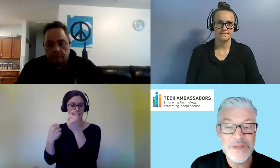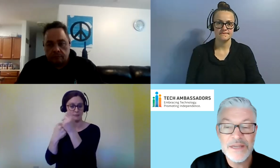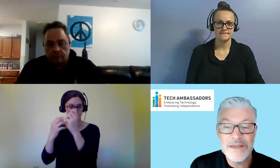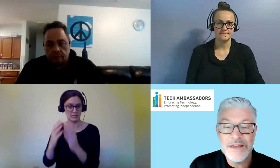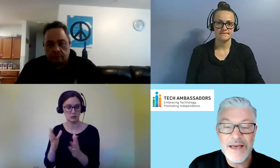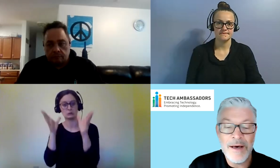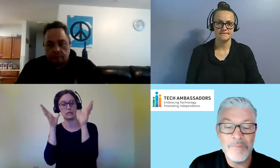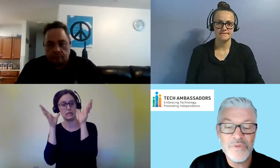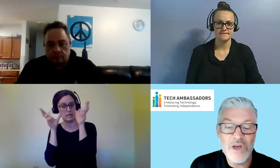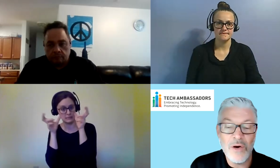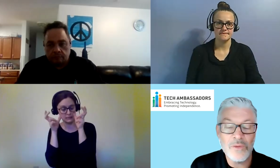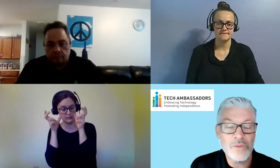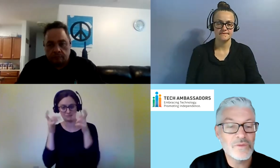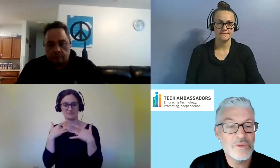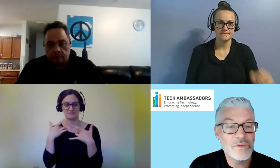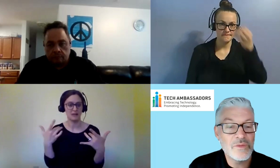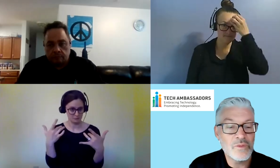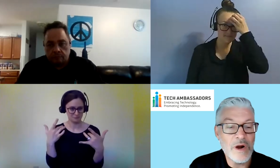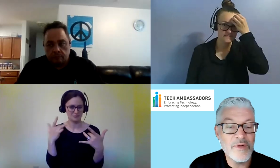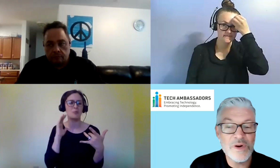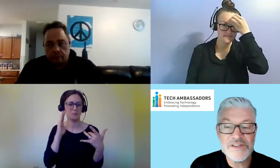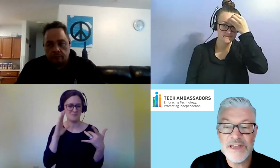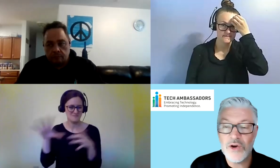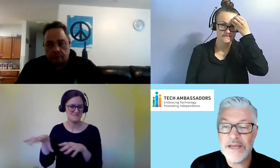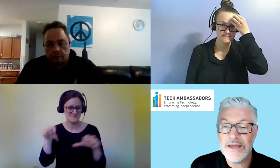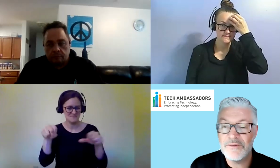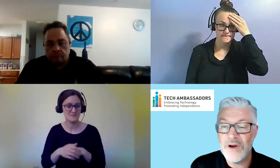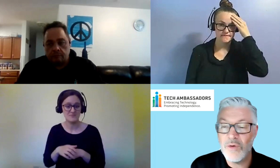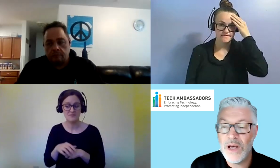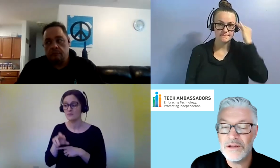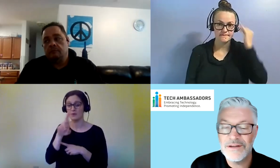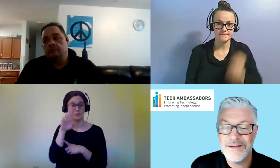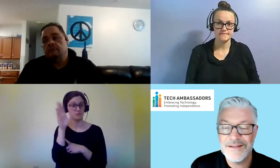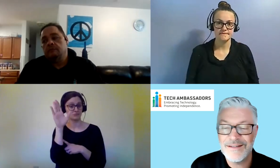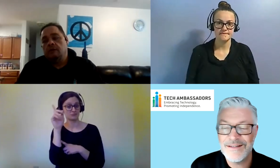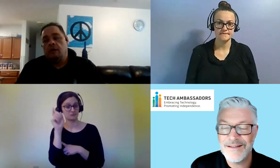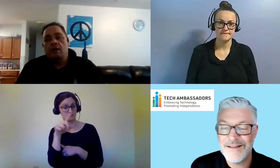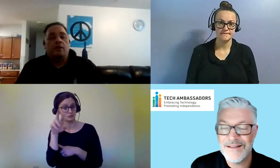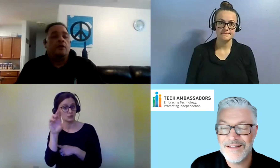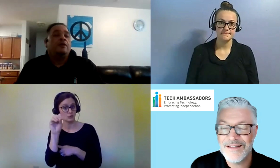doing. So, Robert, you want to say a quick farewell?